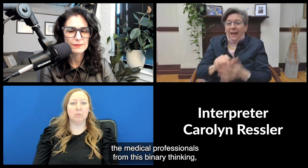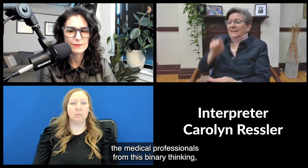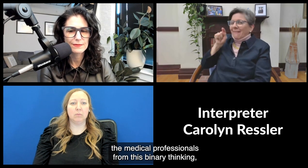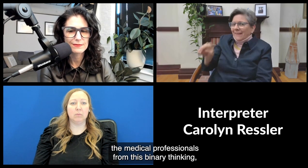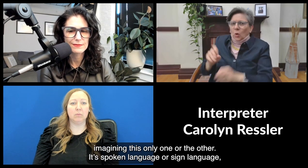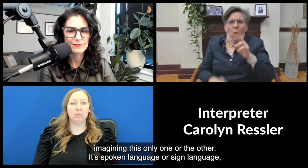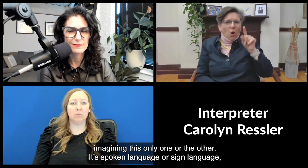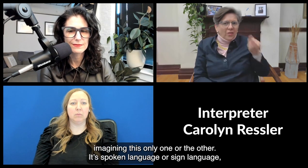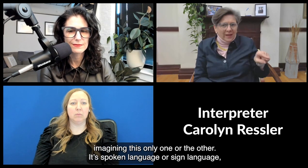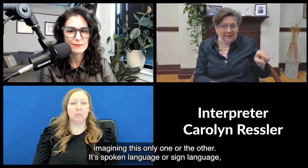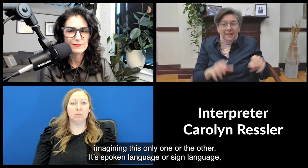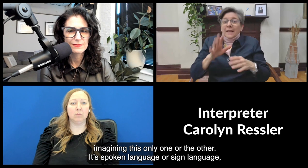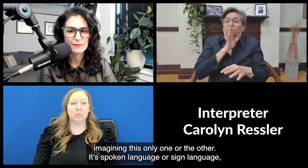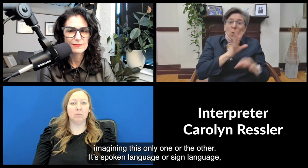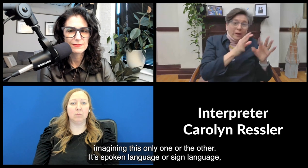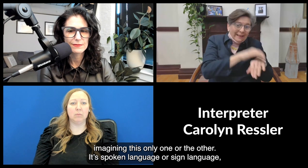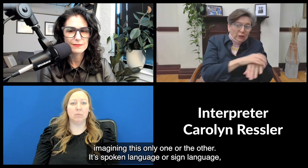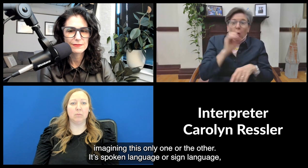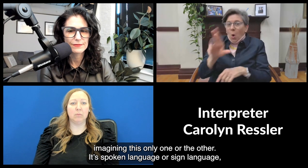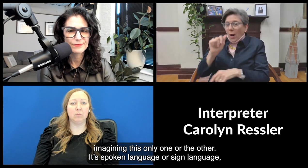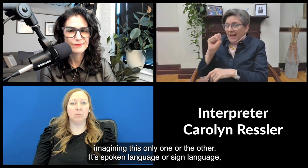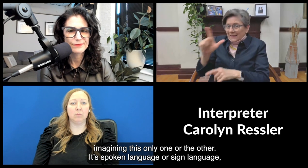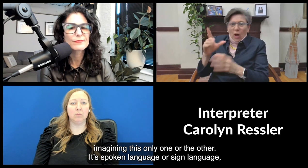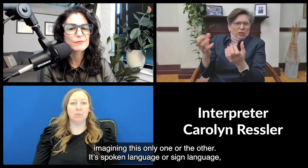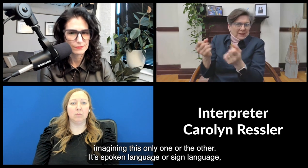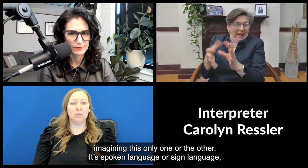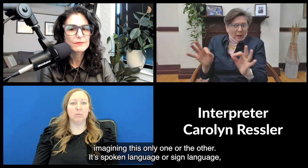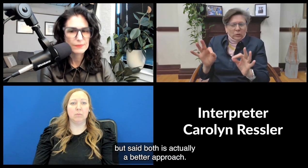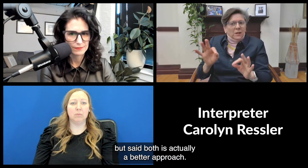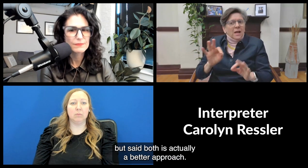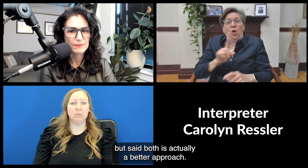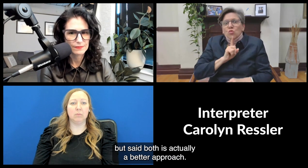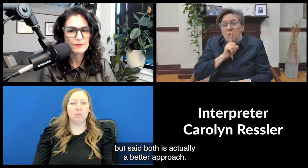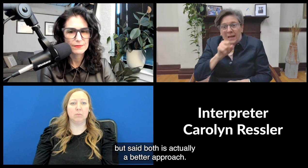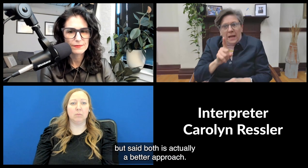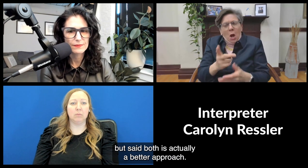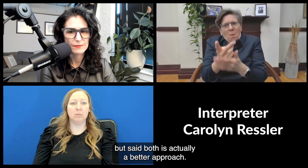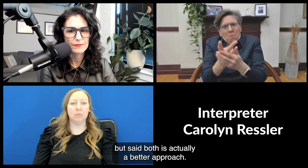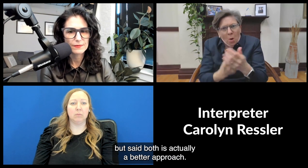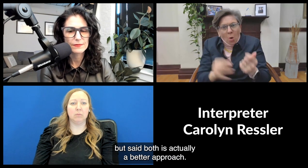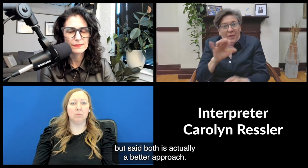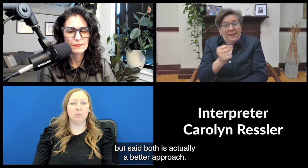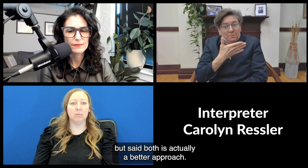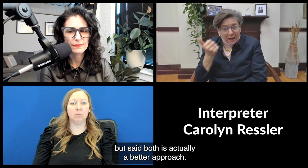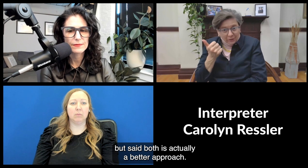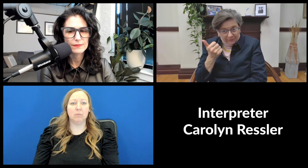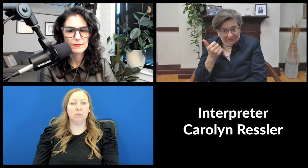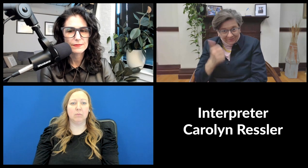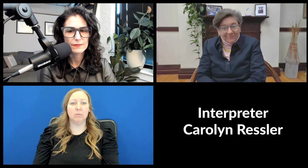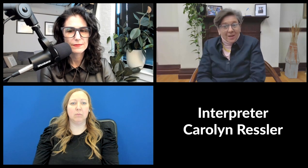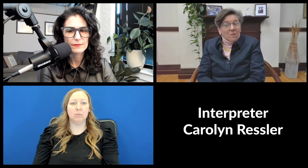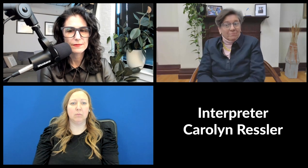is trying to stop the medical professionals from this binary thinking, imagining that's only one or the other is spoken language or signed language, but